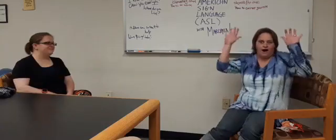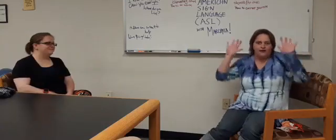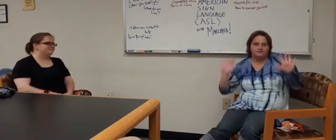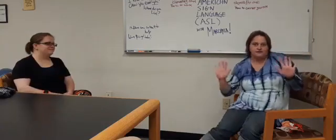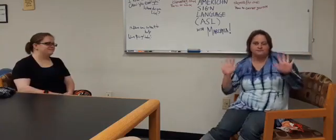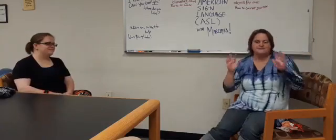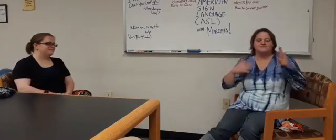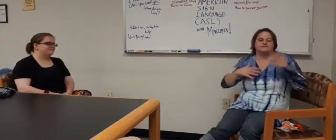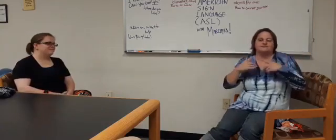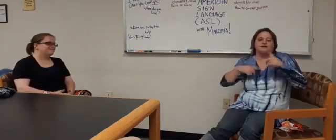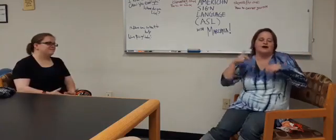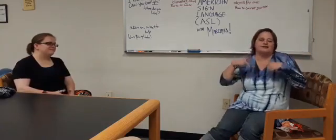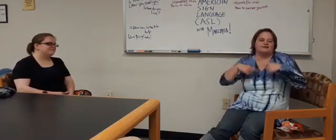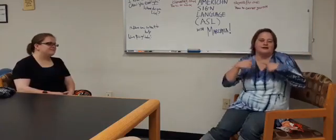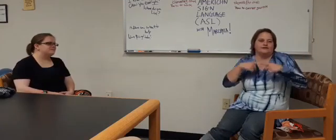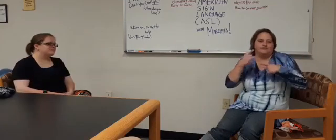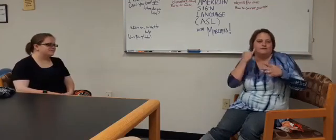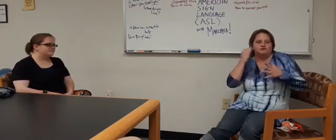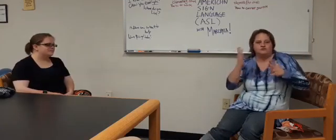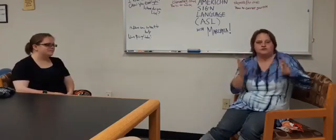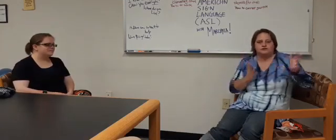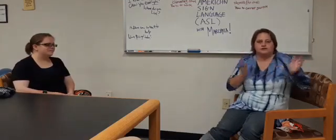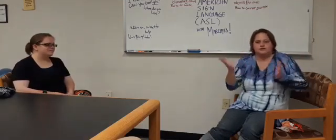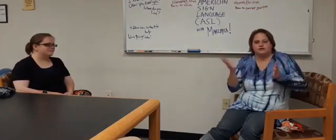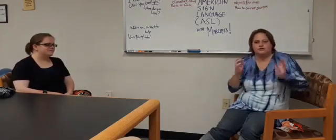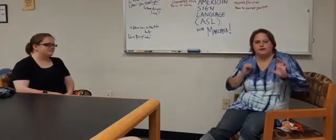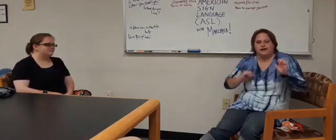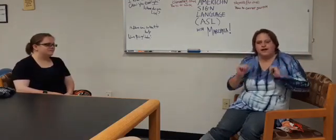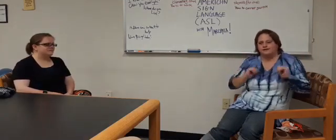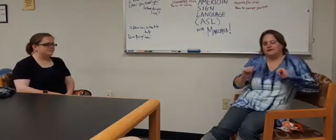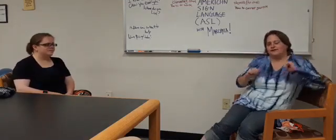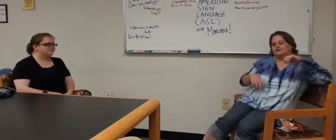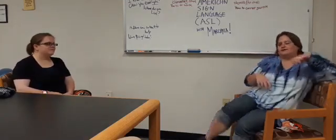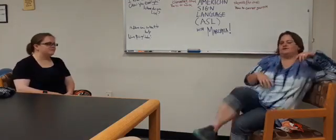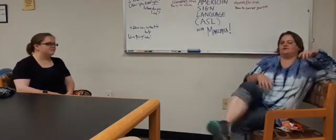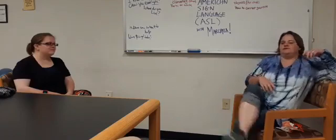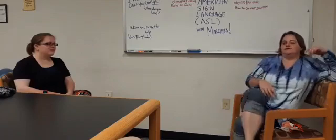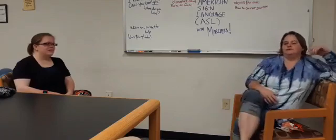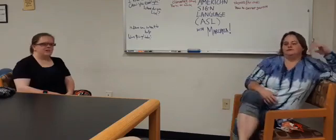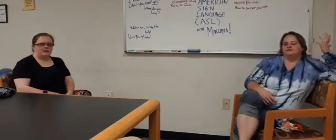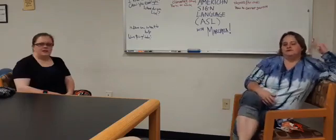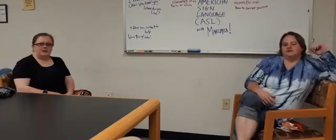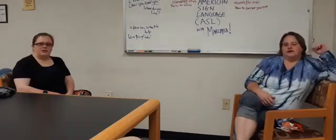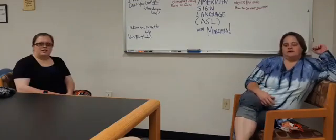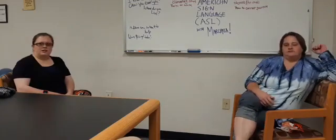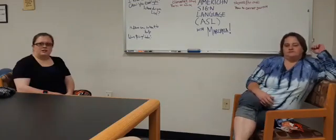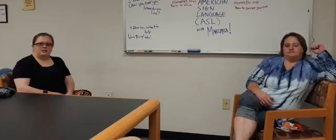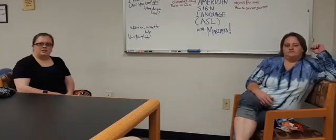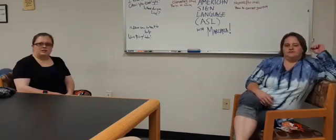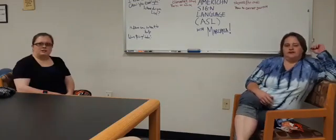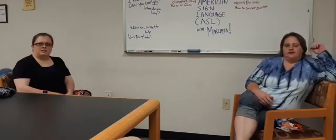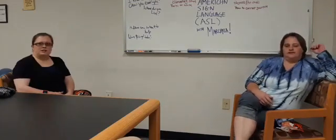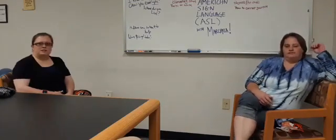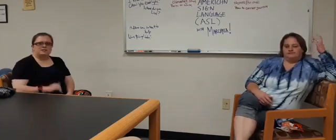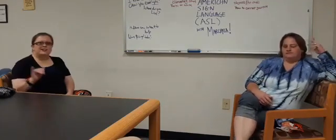Awesome. It's Friday time whether you choose it acting, so yeah. That's interesting. And it's kind of